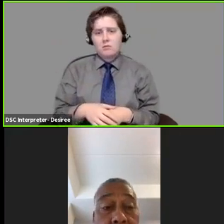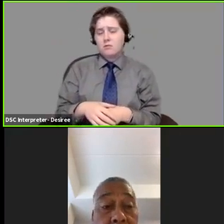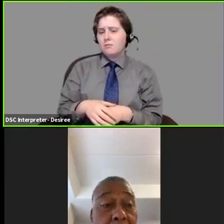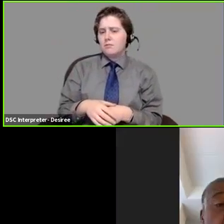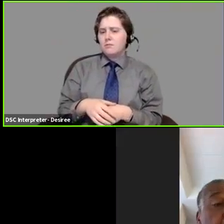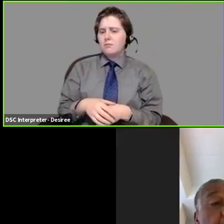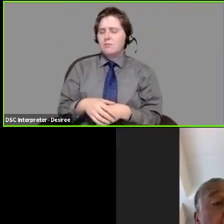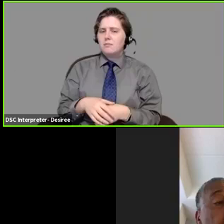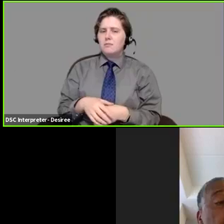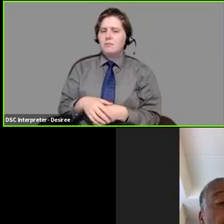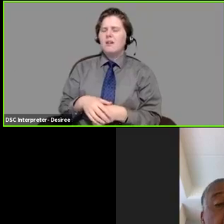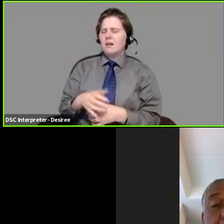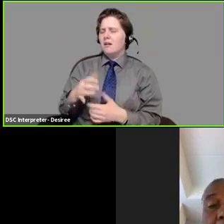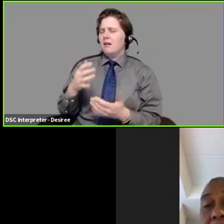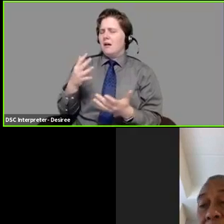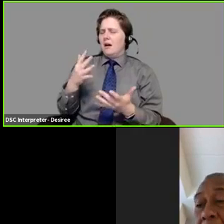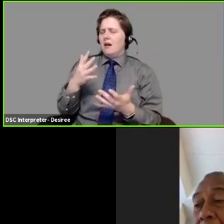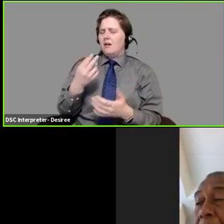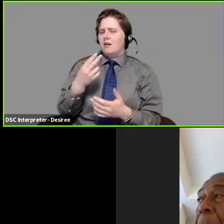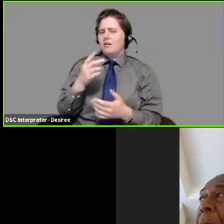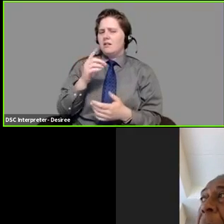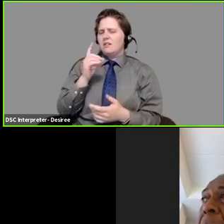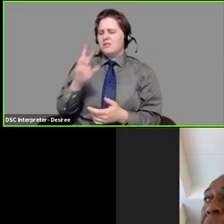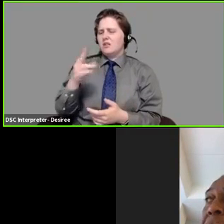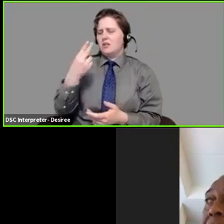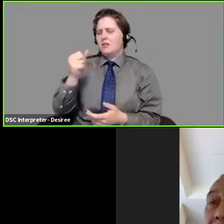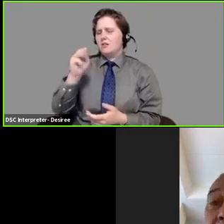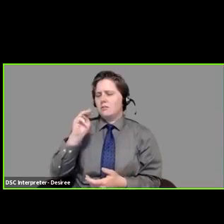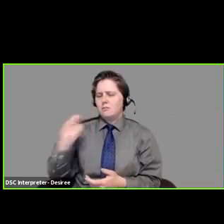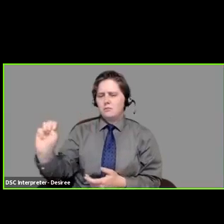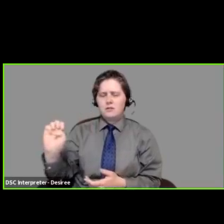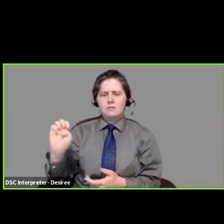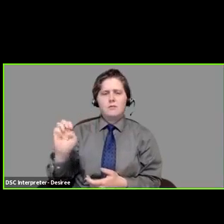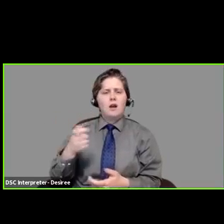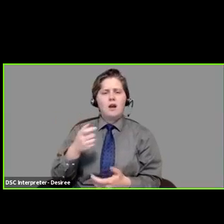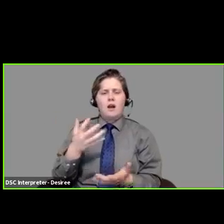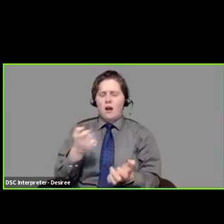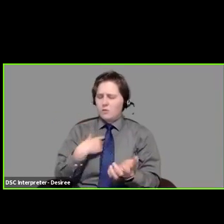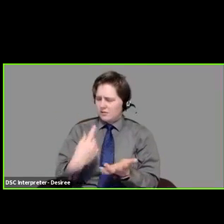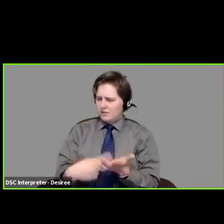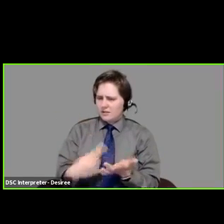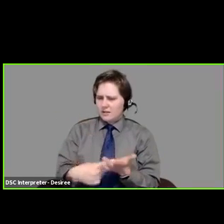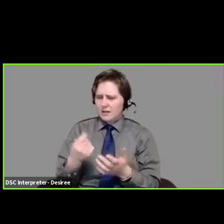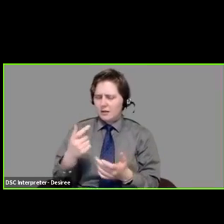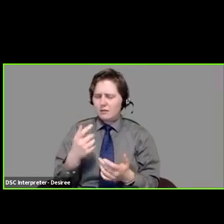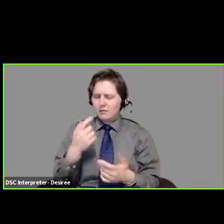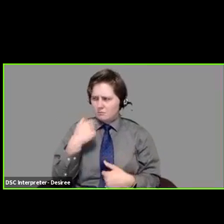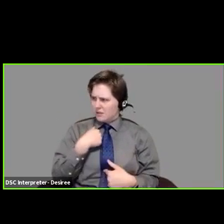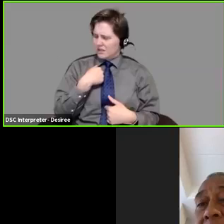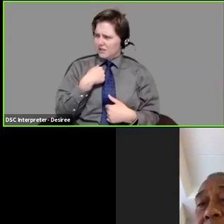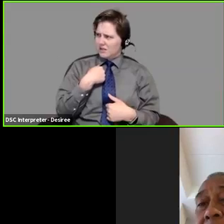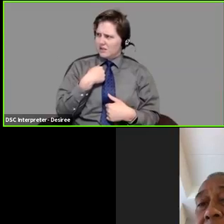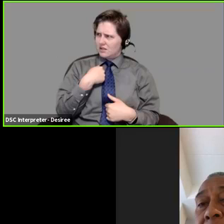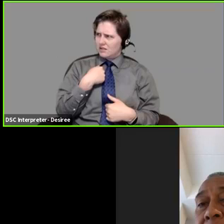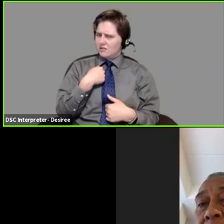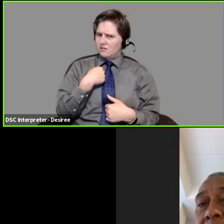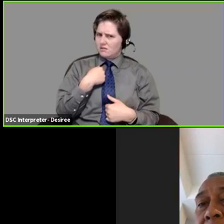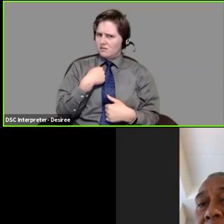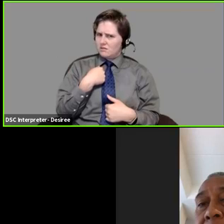Well, I wanted to talk a little bit about I'm sorry, was it me?